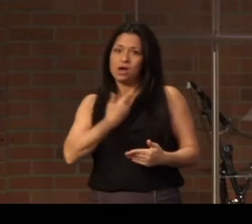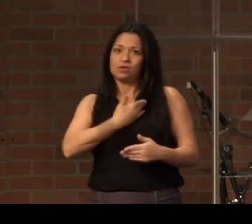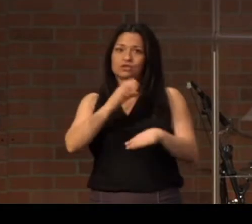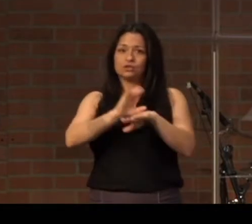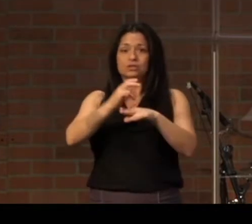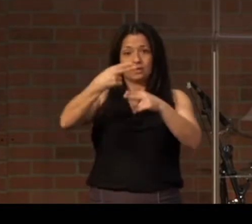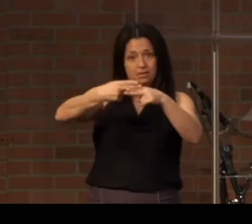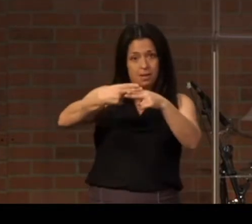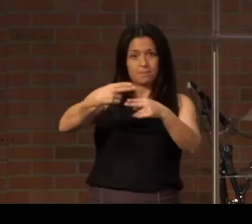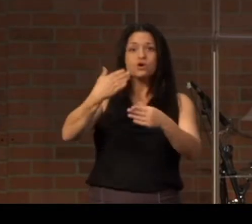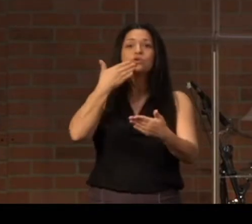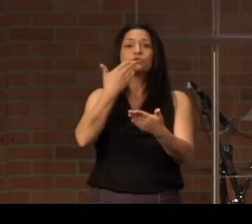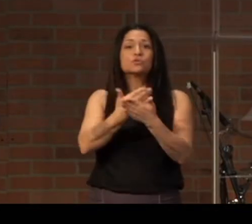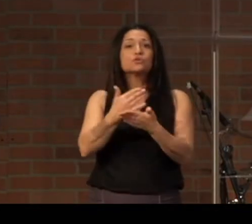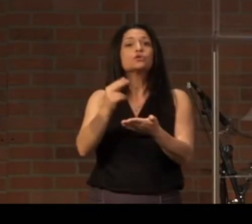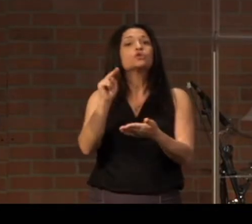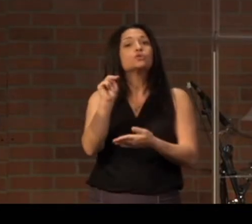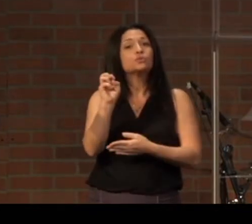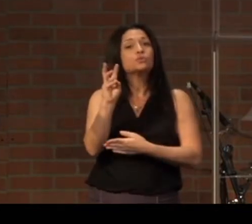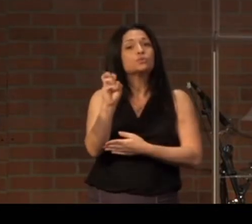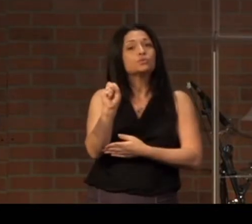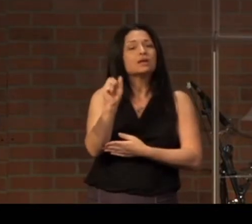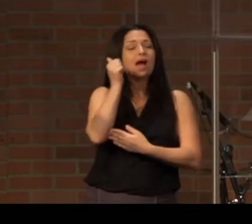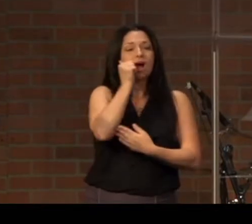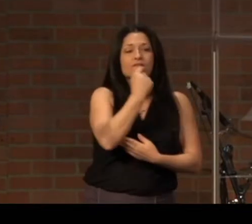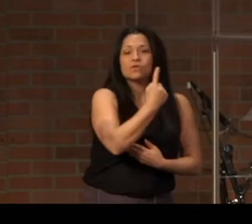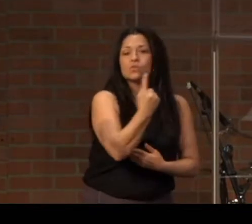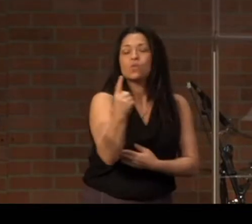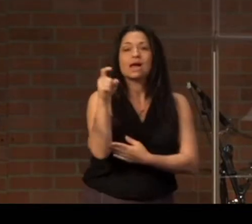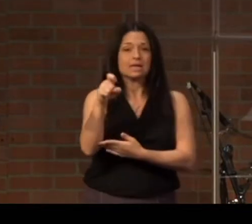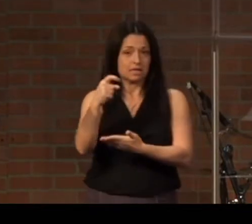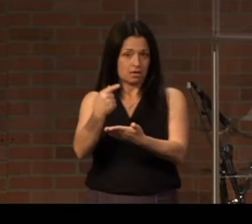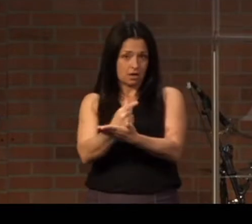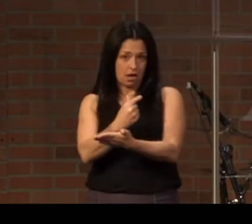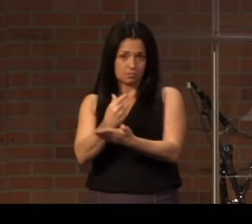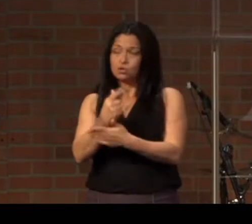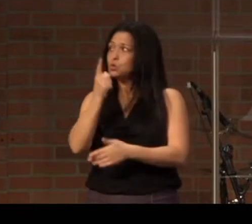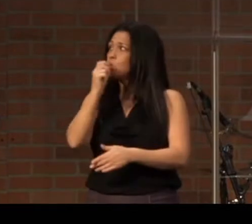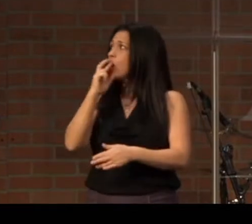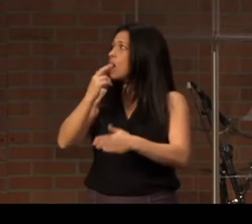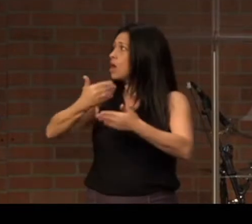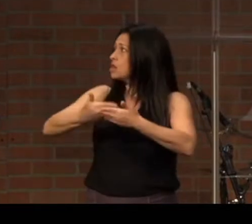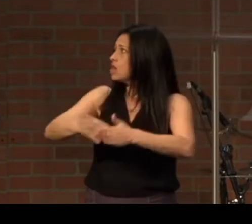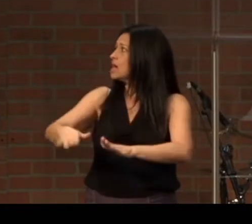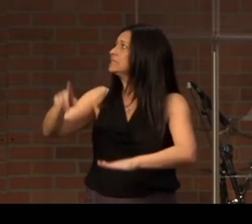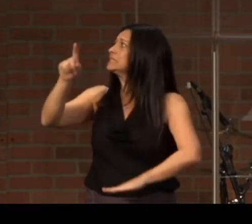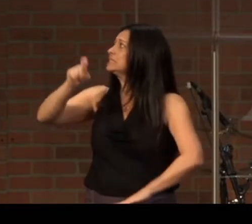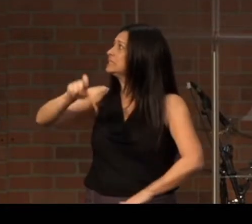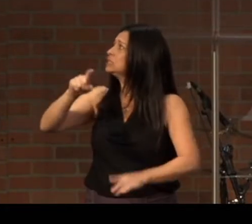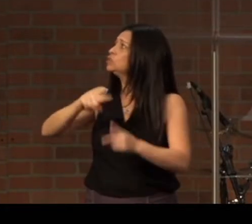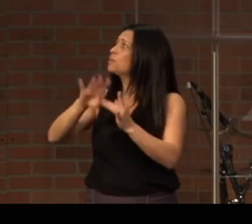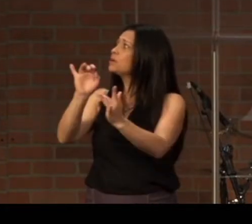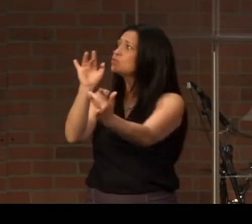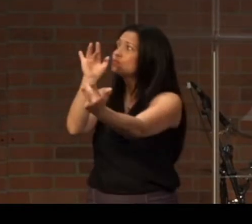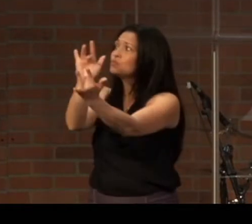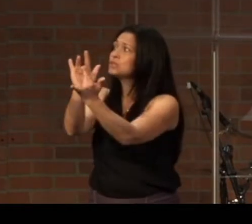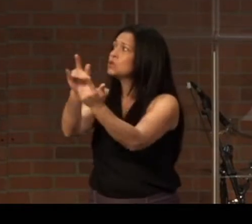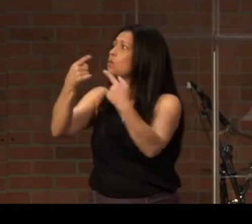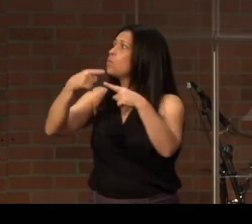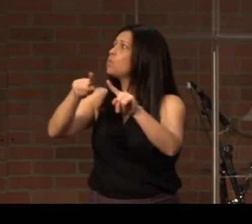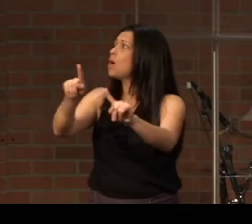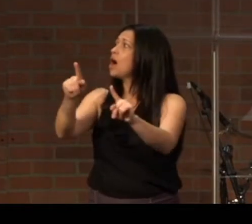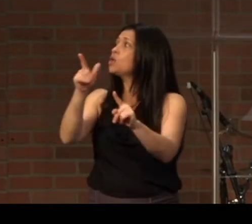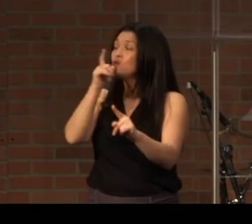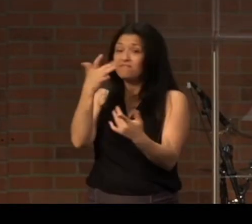we love the gospel. Everyone needs the gospel. The lost need the gospel to be reached, while the found need the gospel to be transformed.